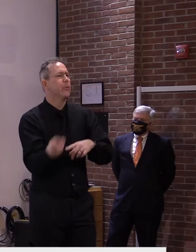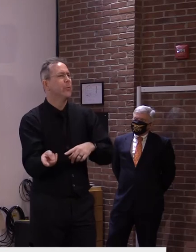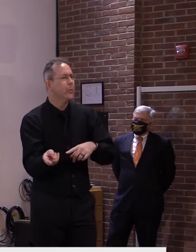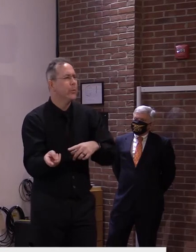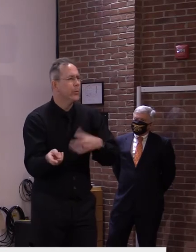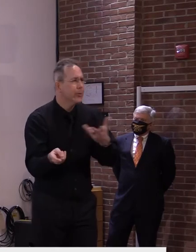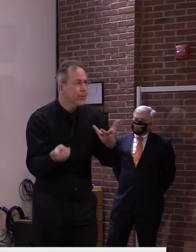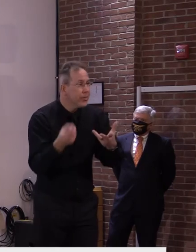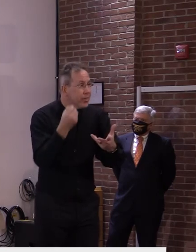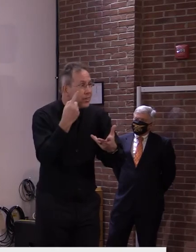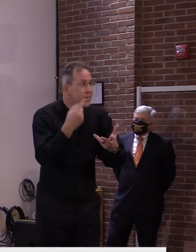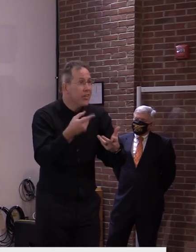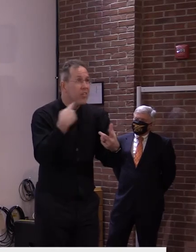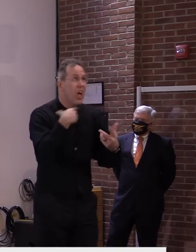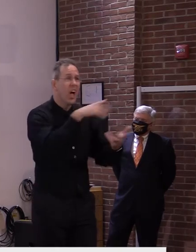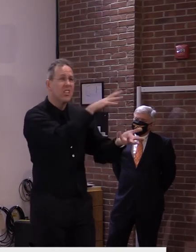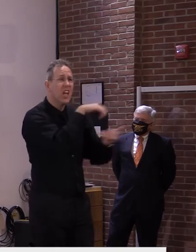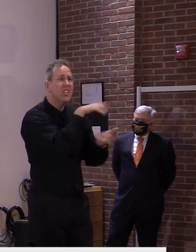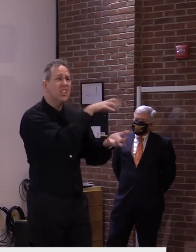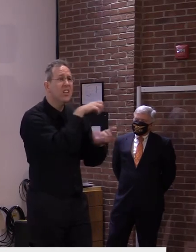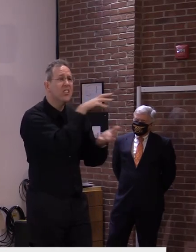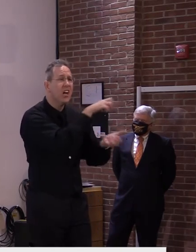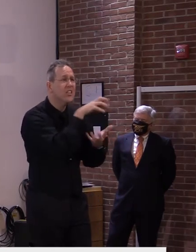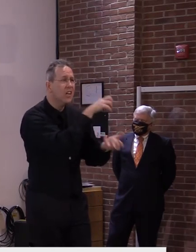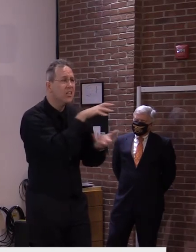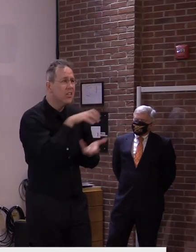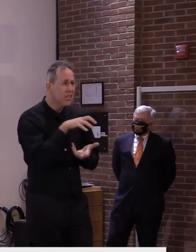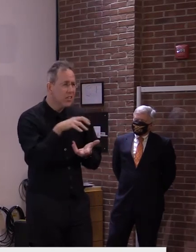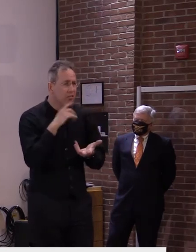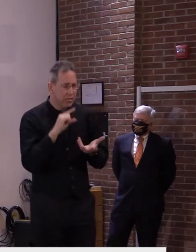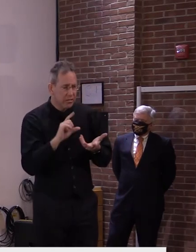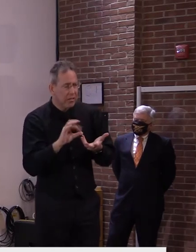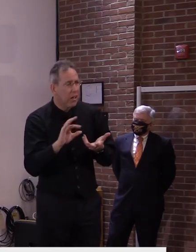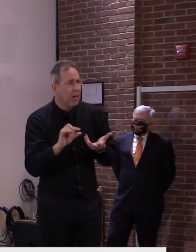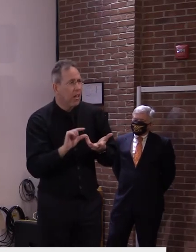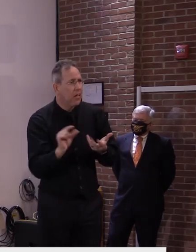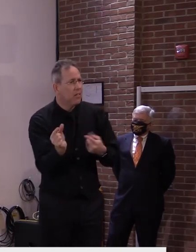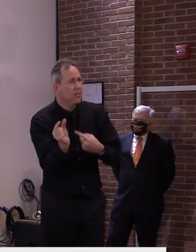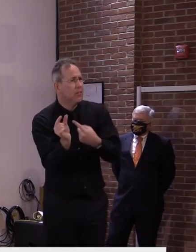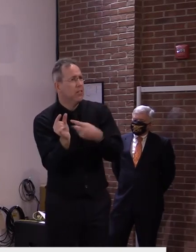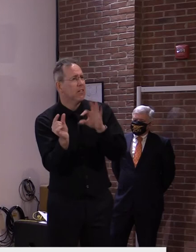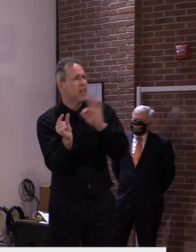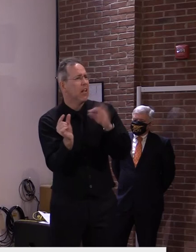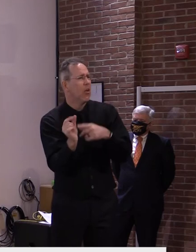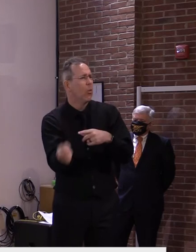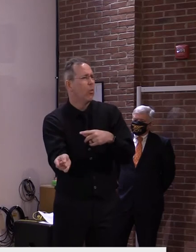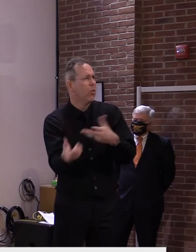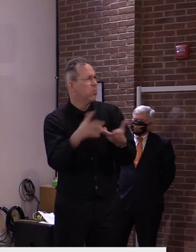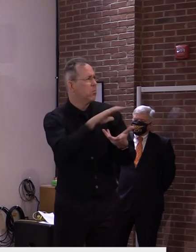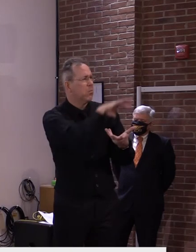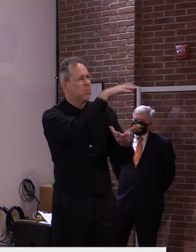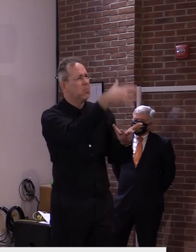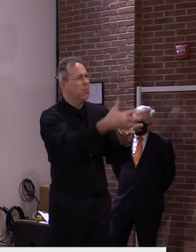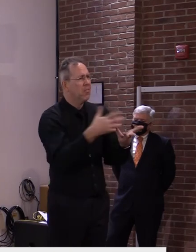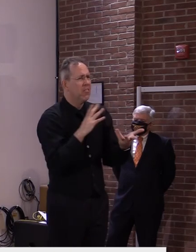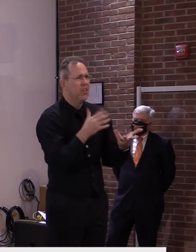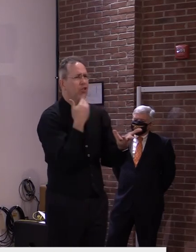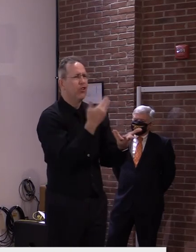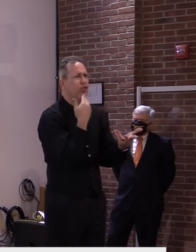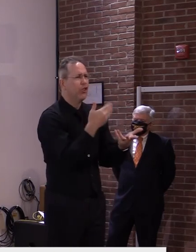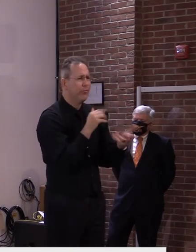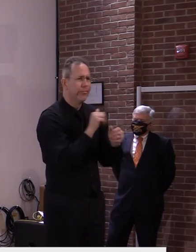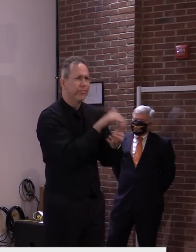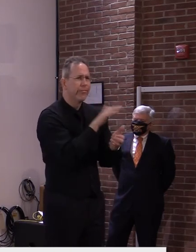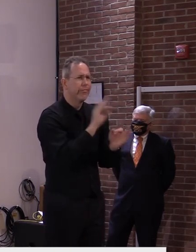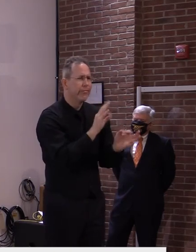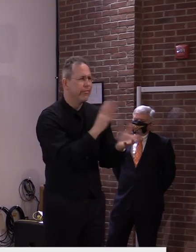between first and second doses, and we vaccinated over 60,000 people. So I don't want to use the word spike for that kind